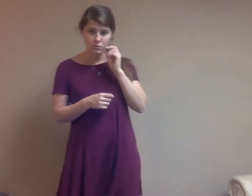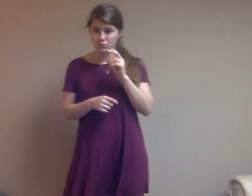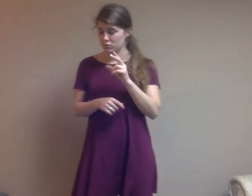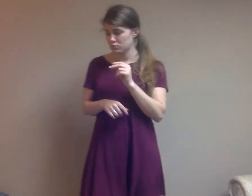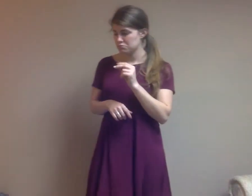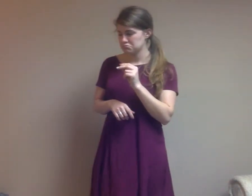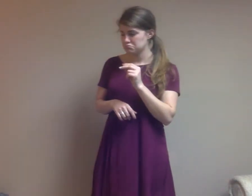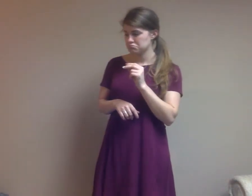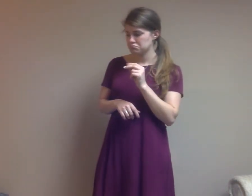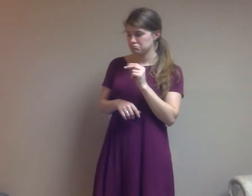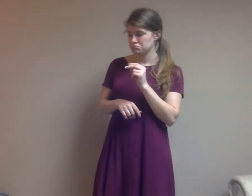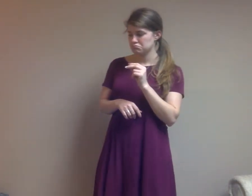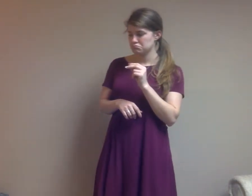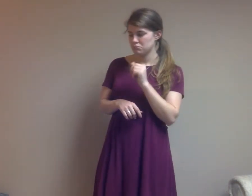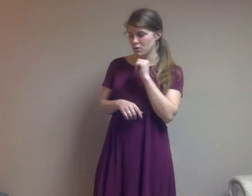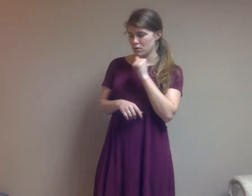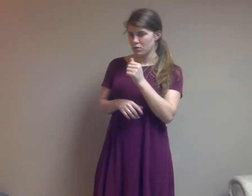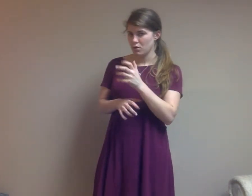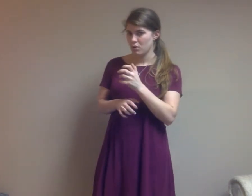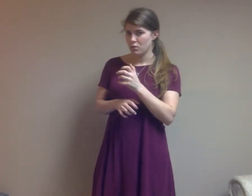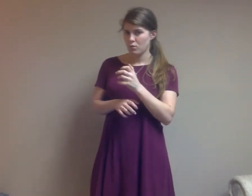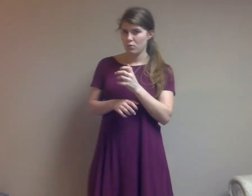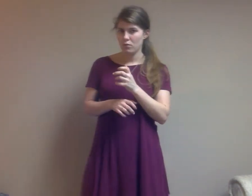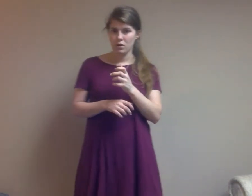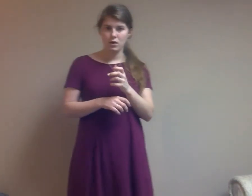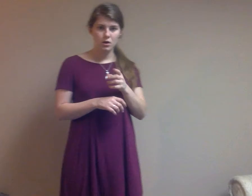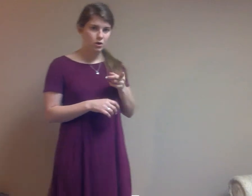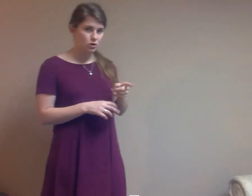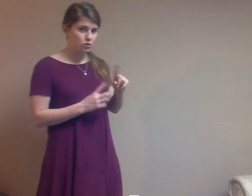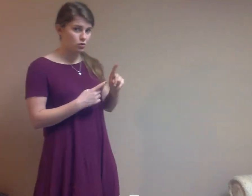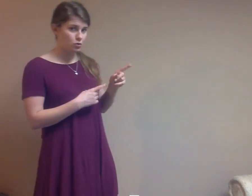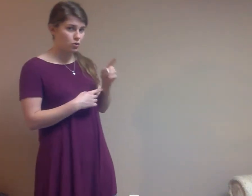got half term. So you've got another whole week at home.